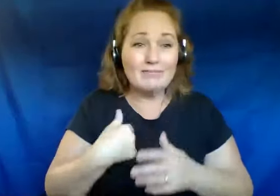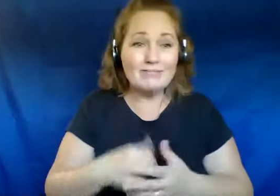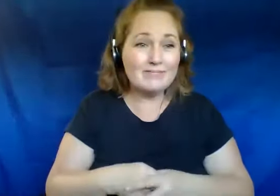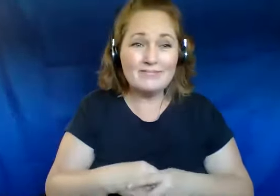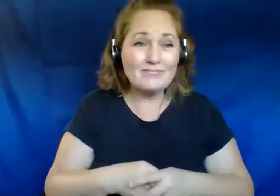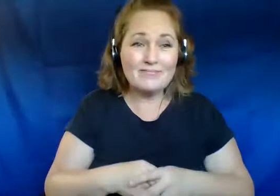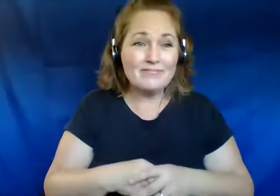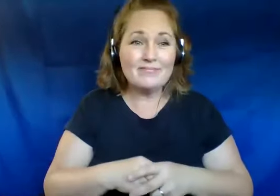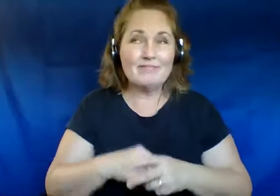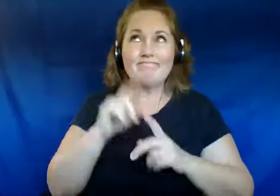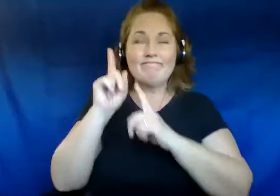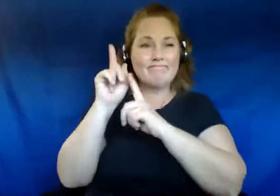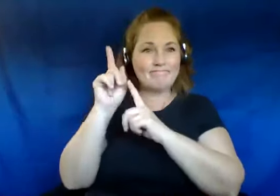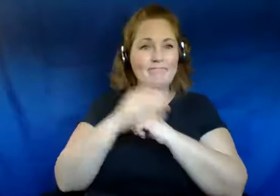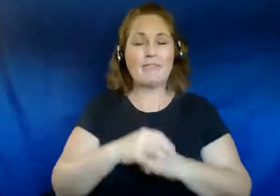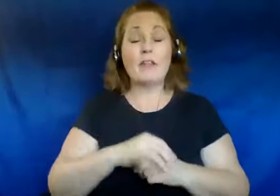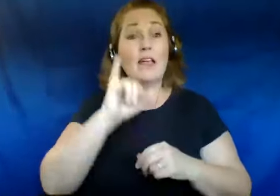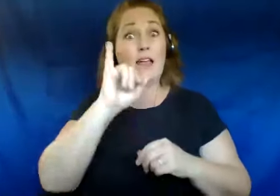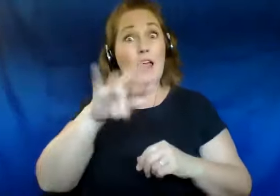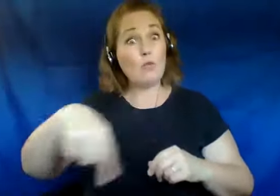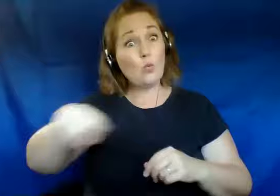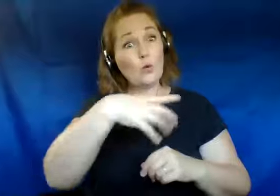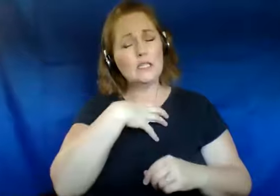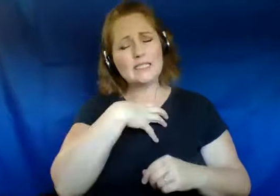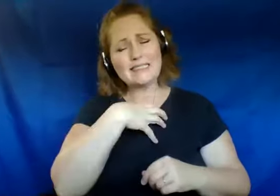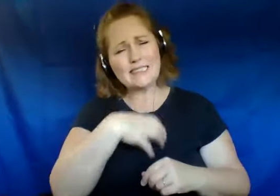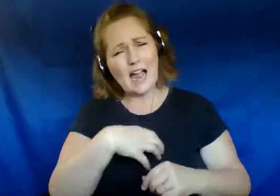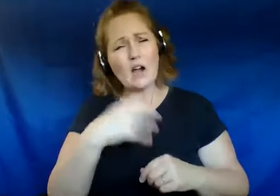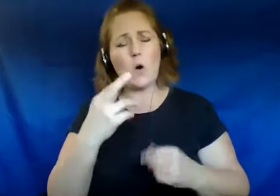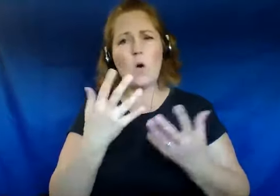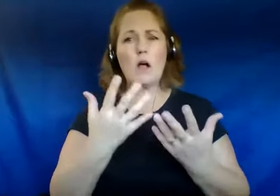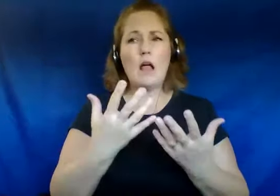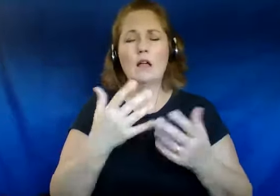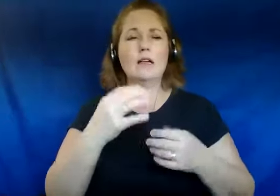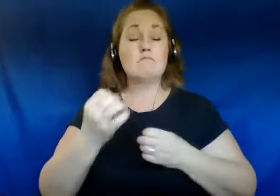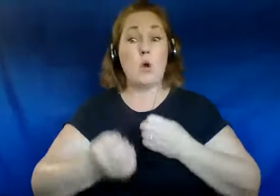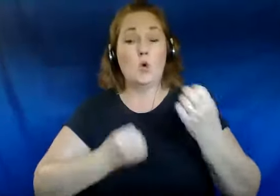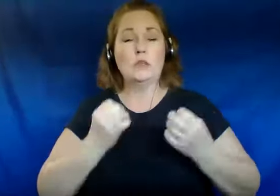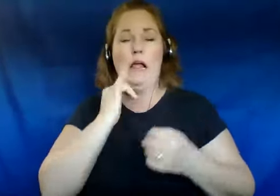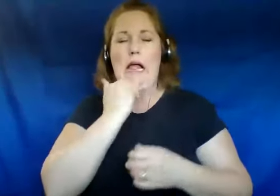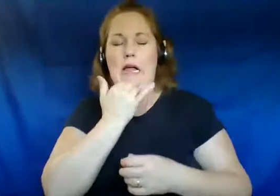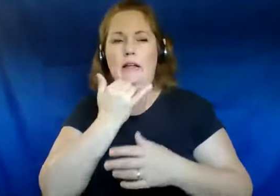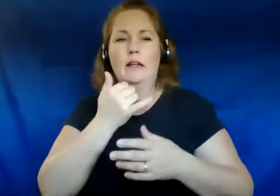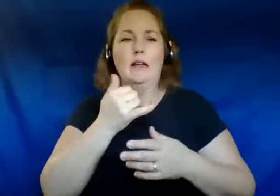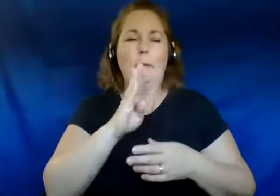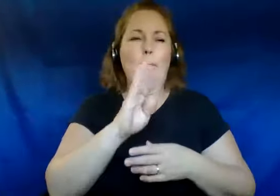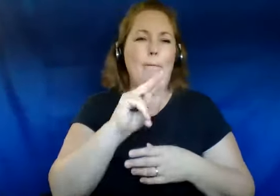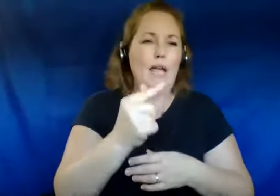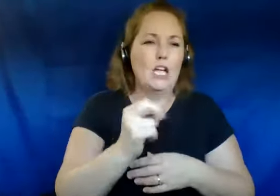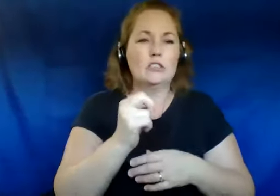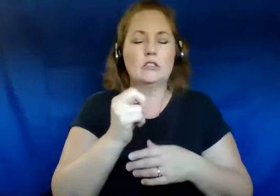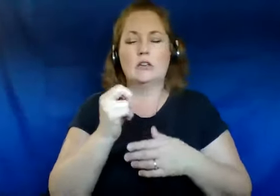If we desire, or at least diminish, emotional slips and binges brought to the surface